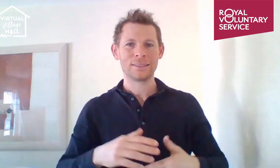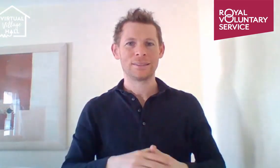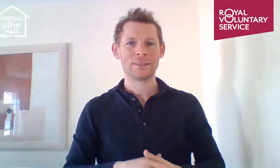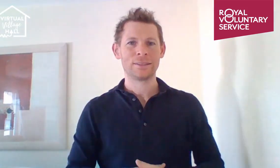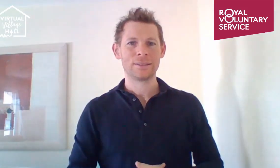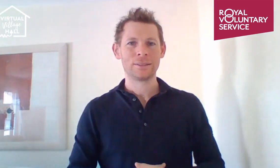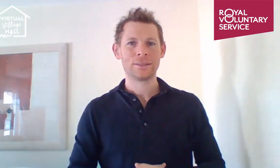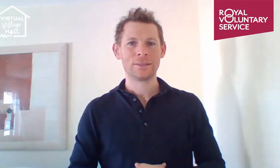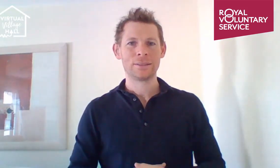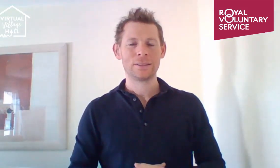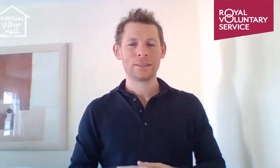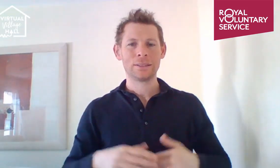PE.